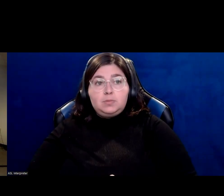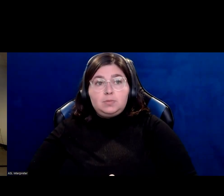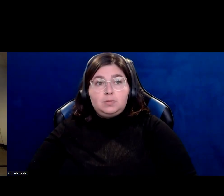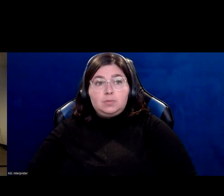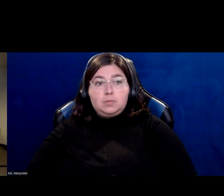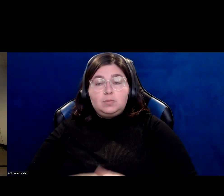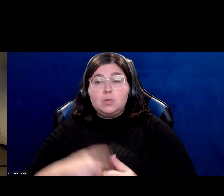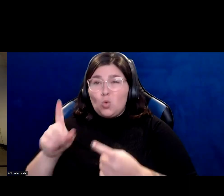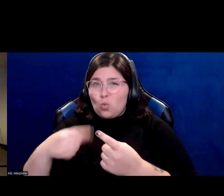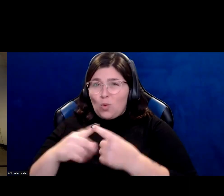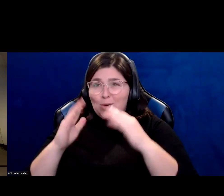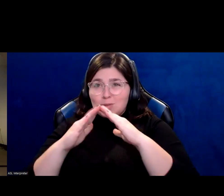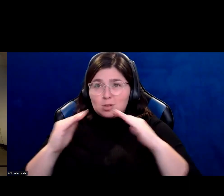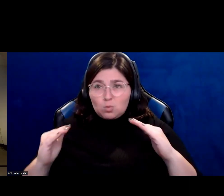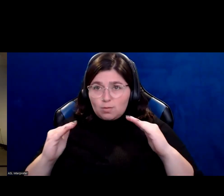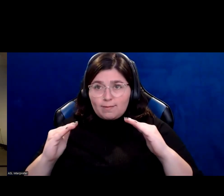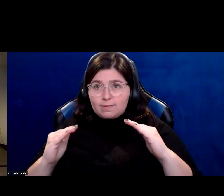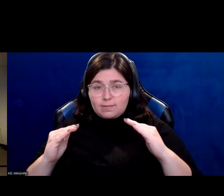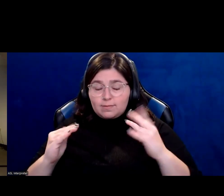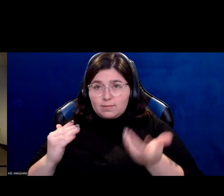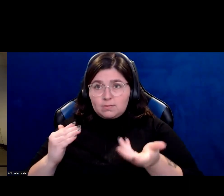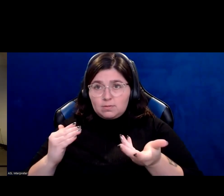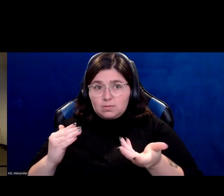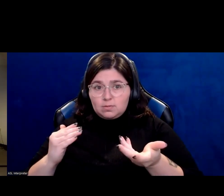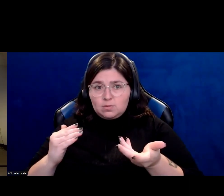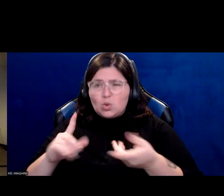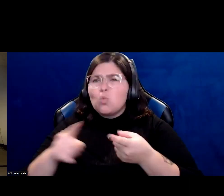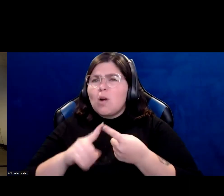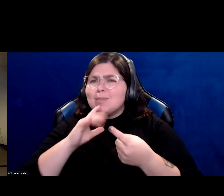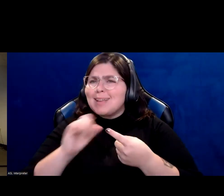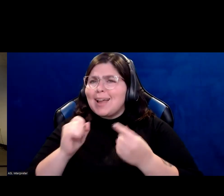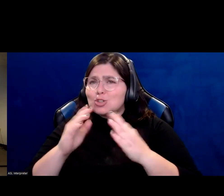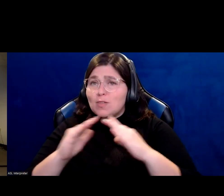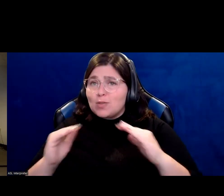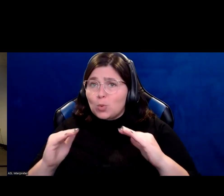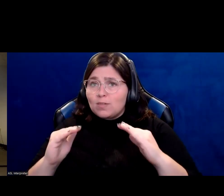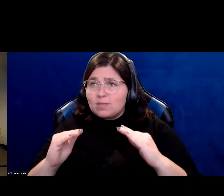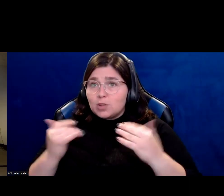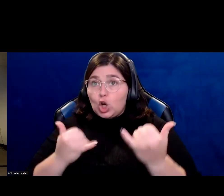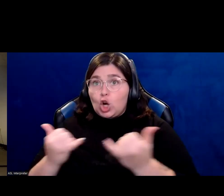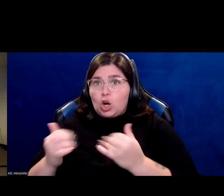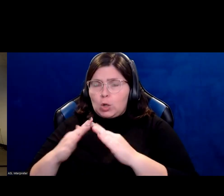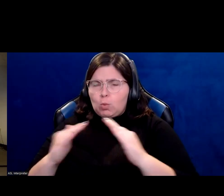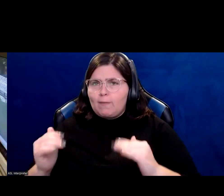When was the roof? What was the age of the roof, right? The current roof?